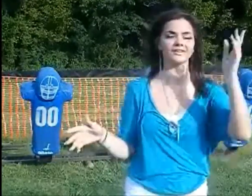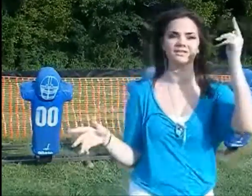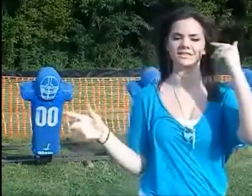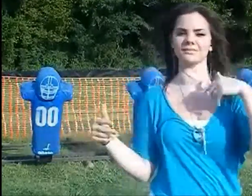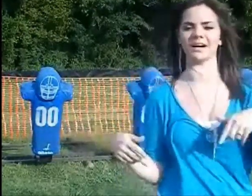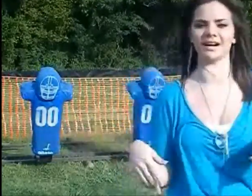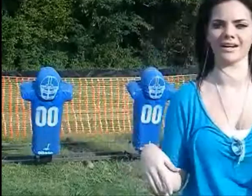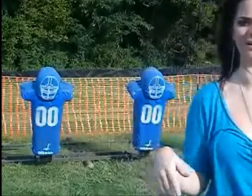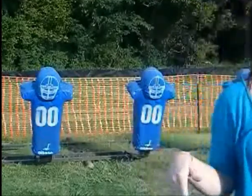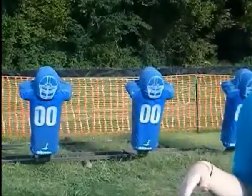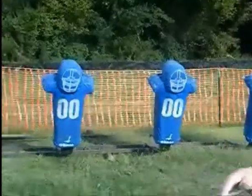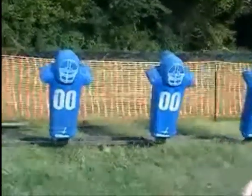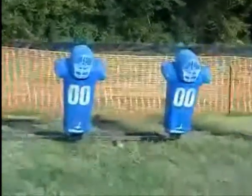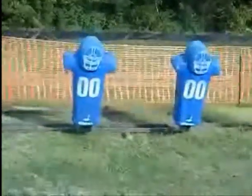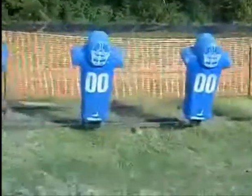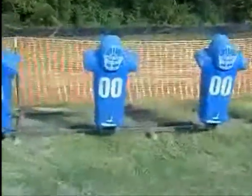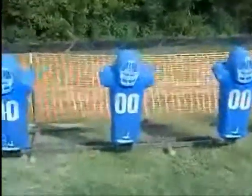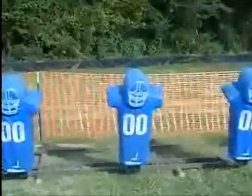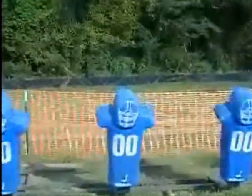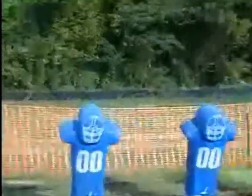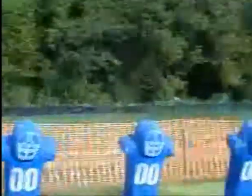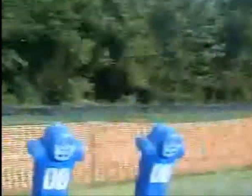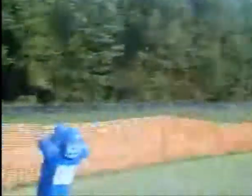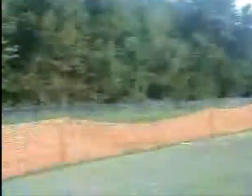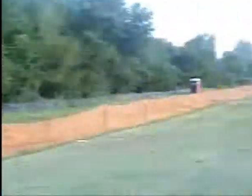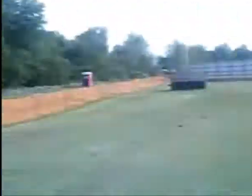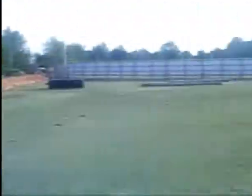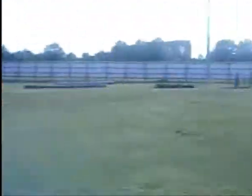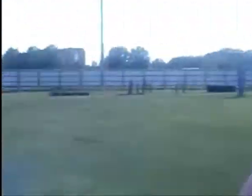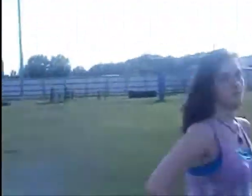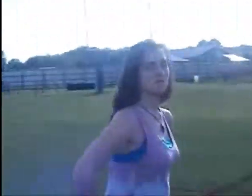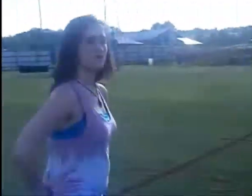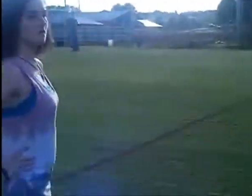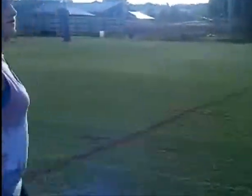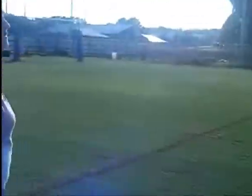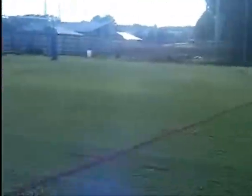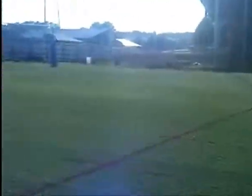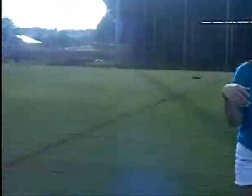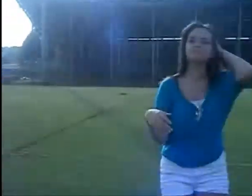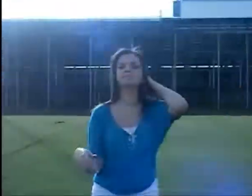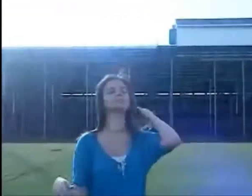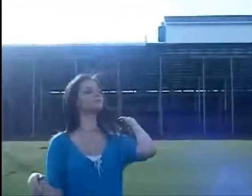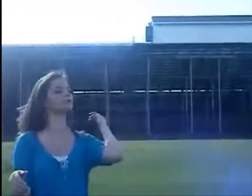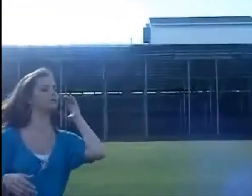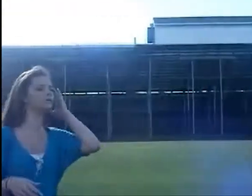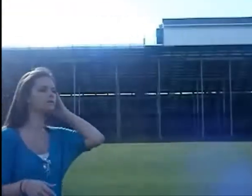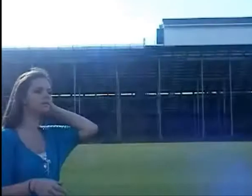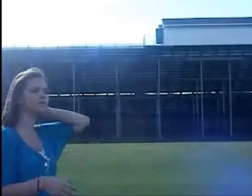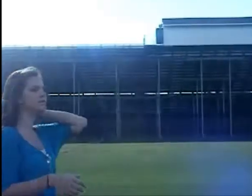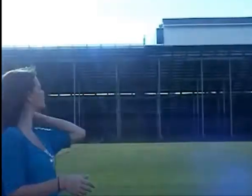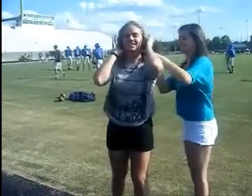times Turning off a real life drive Oh, actually, actually